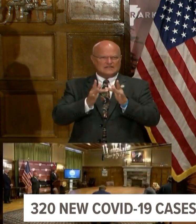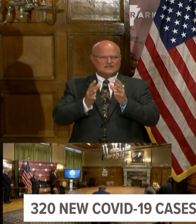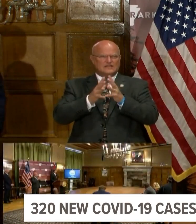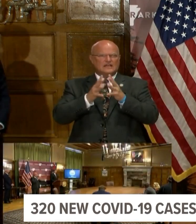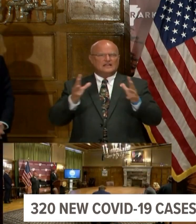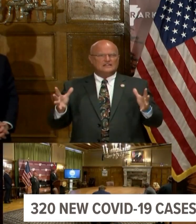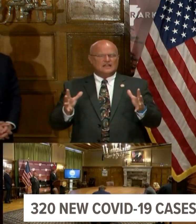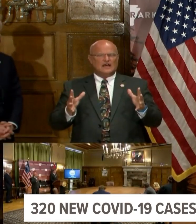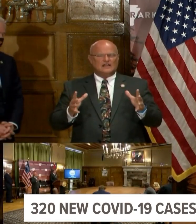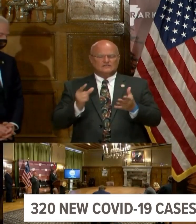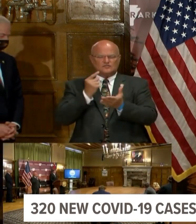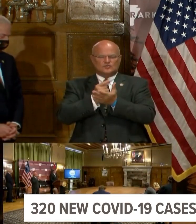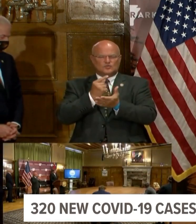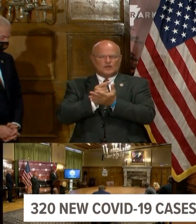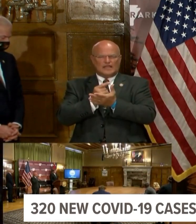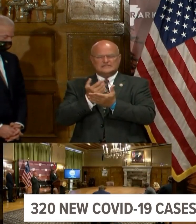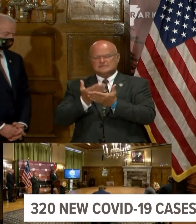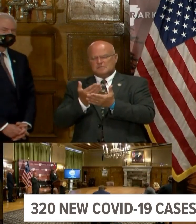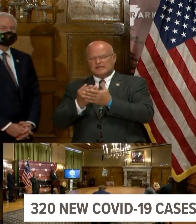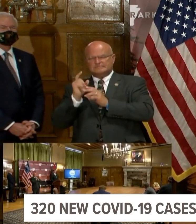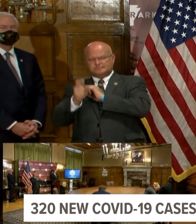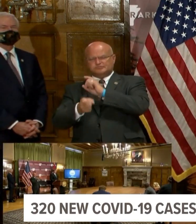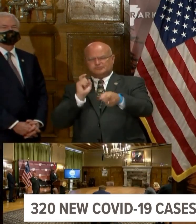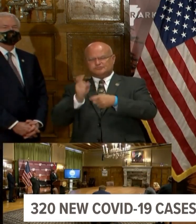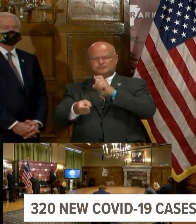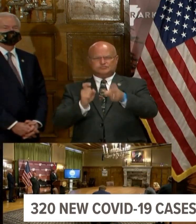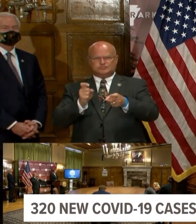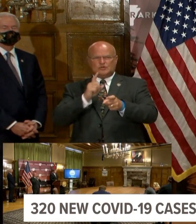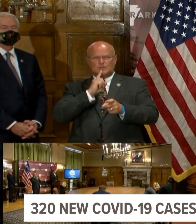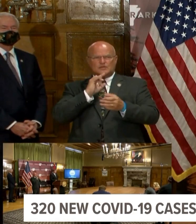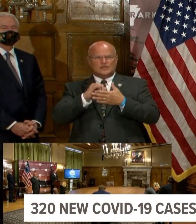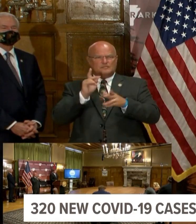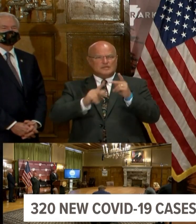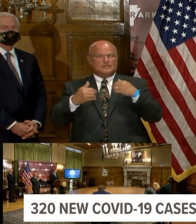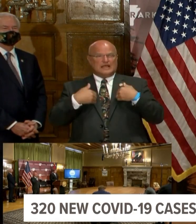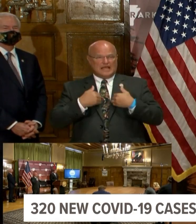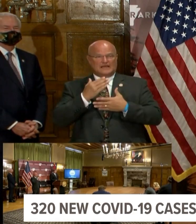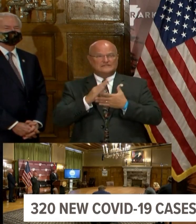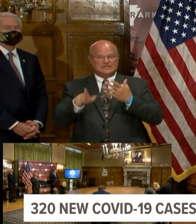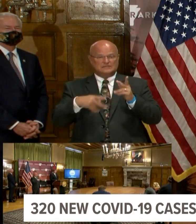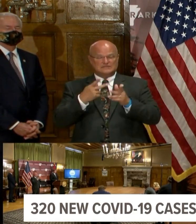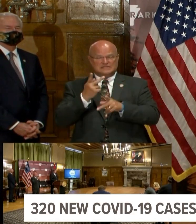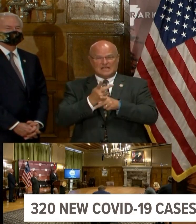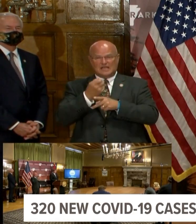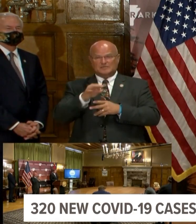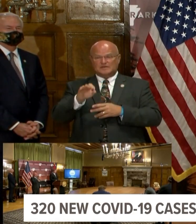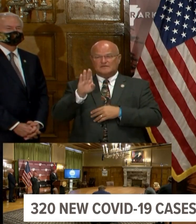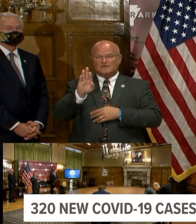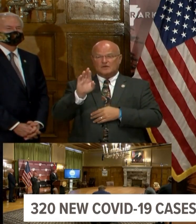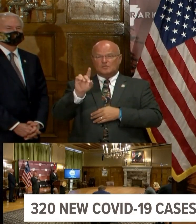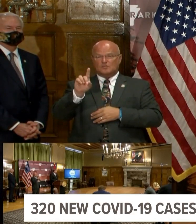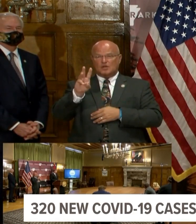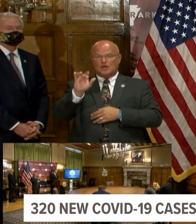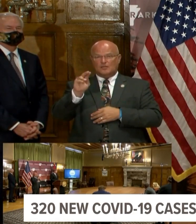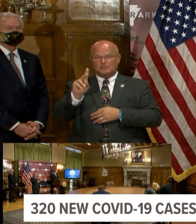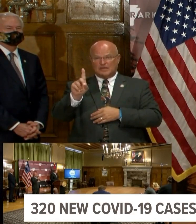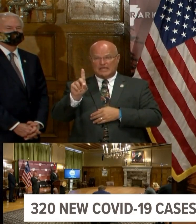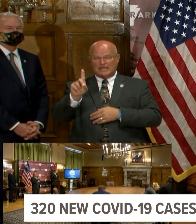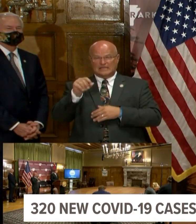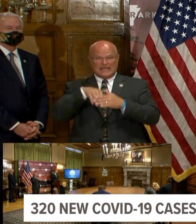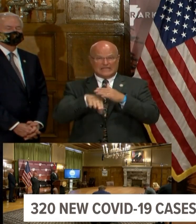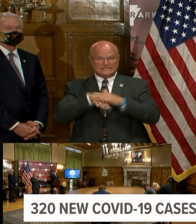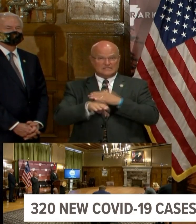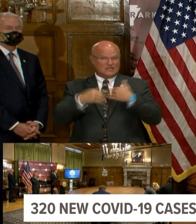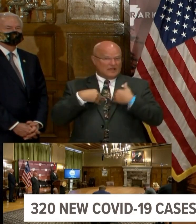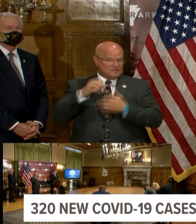of grants and money thrown at different communities over the last couple of weeks to make sure that everybody has some type of broadband access. Do you have a percentage at